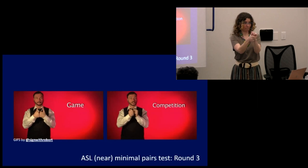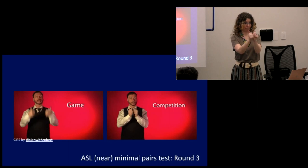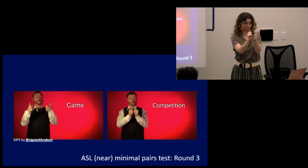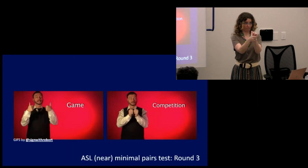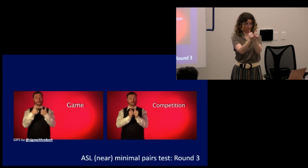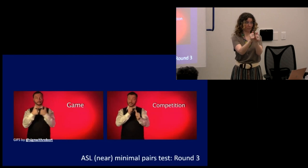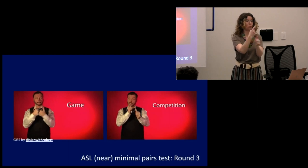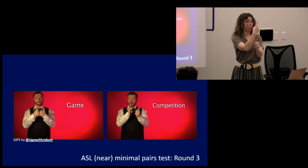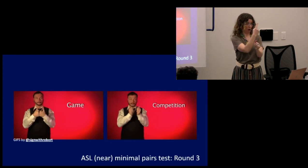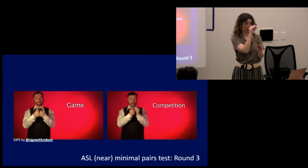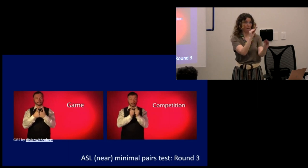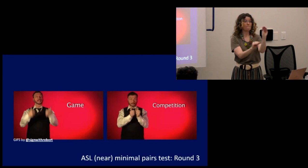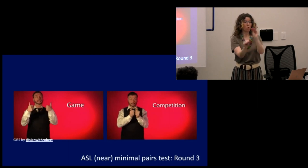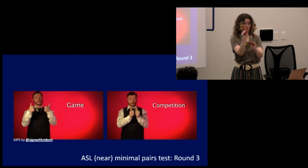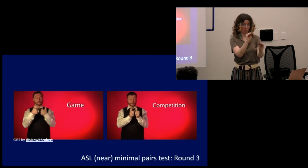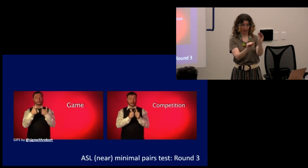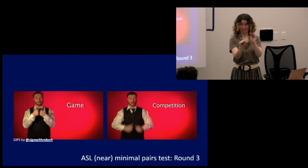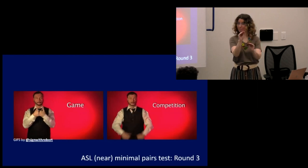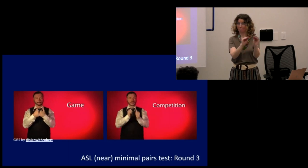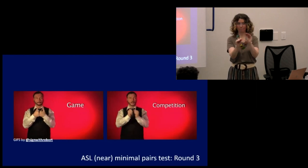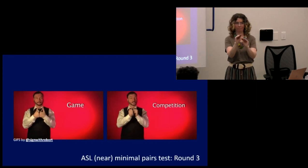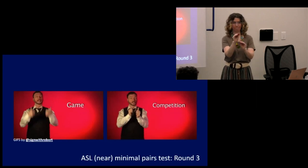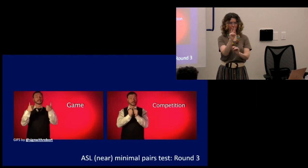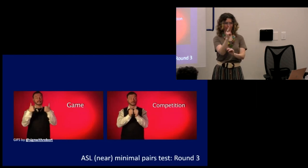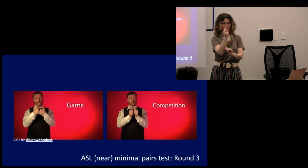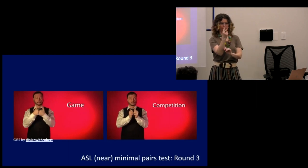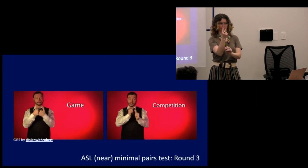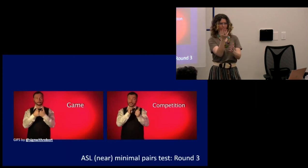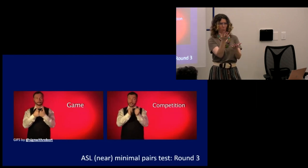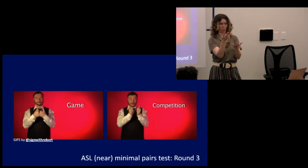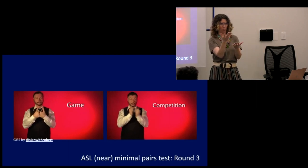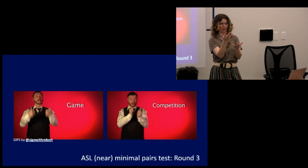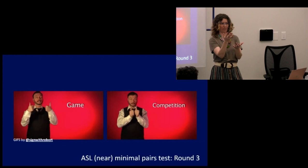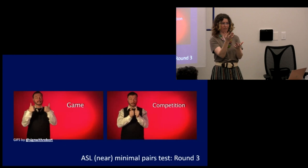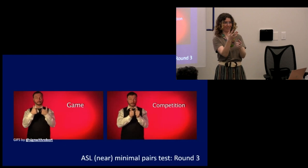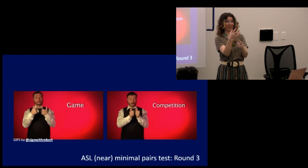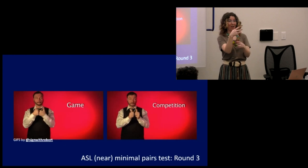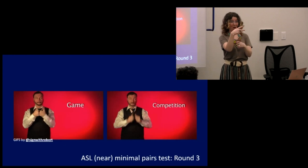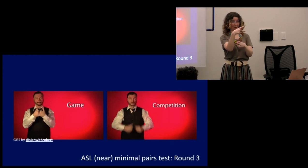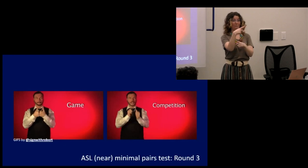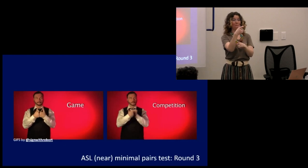Game, competition. One's movement, correct. And the second one